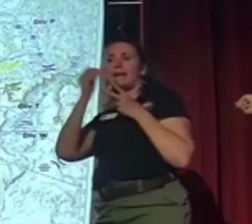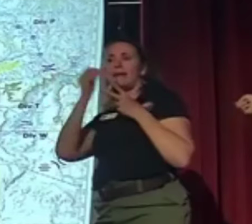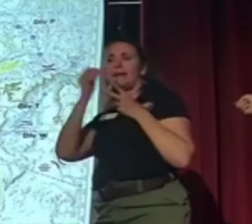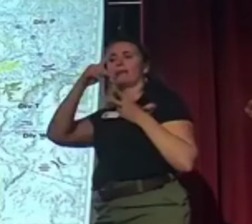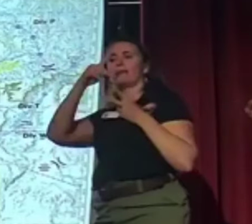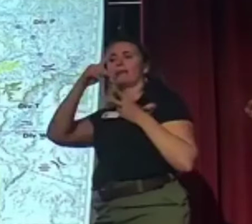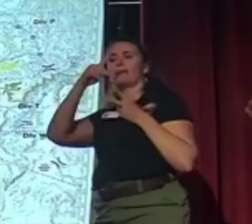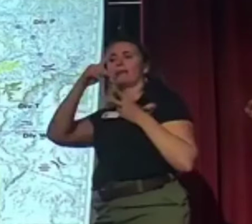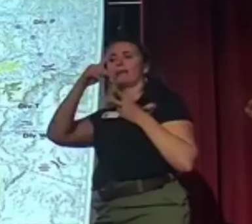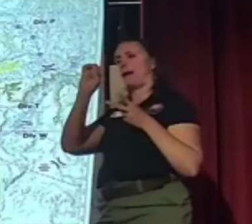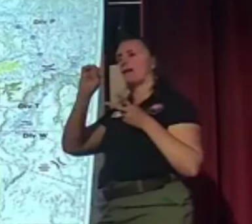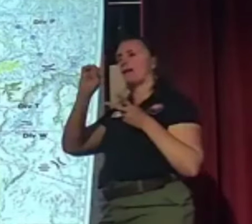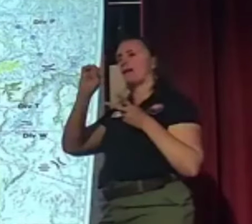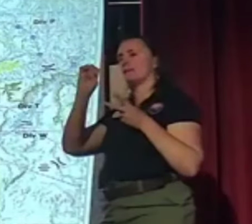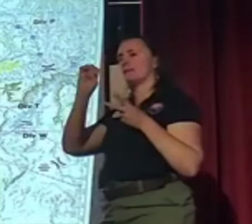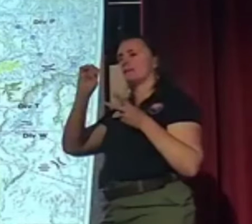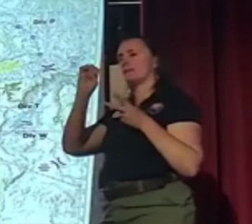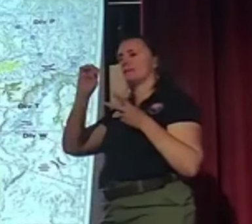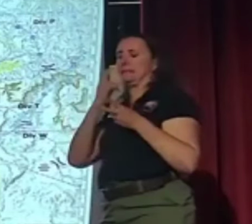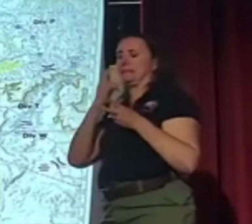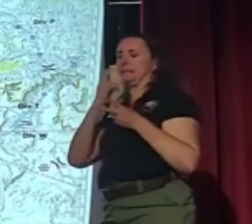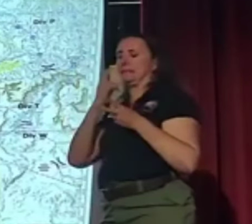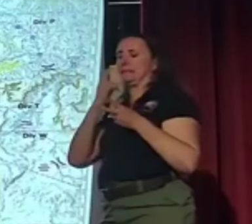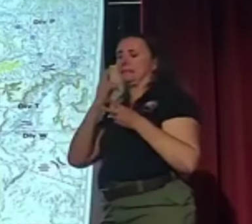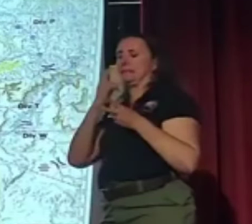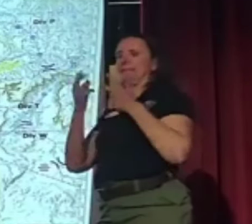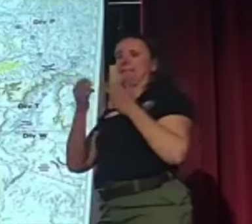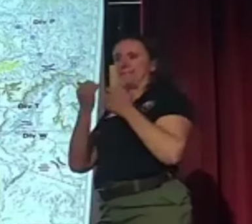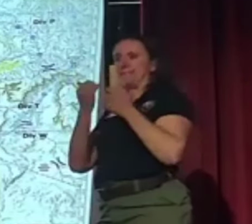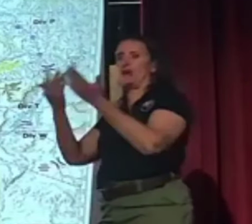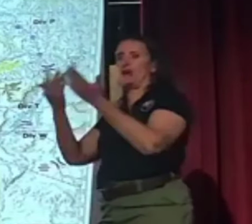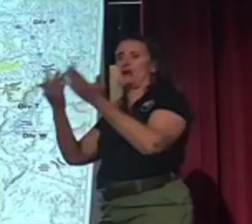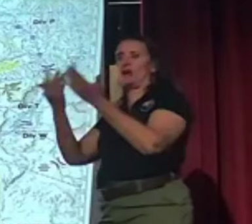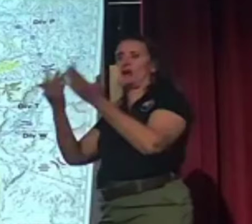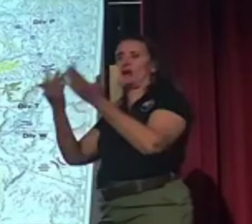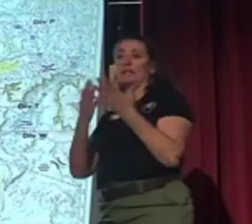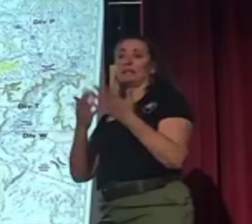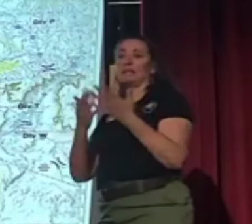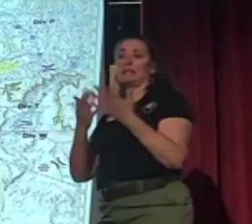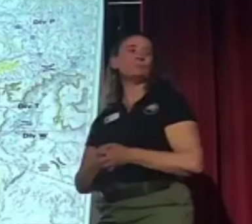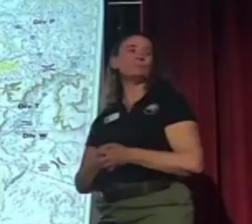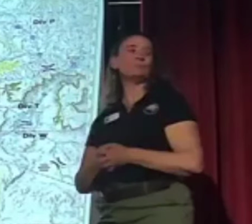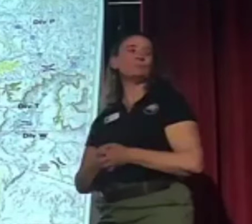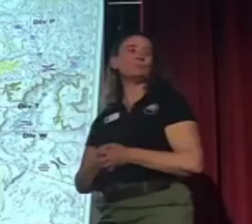out here in the firing operations taking place. Thank you.